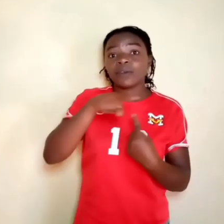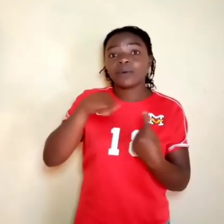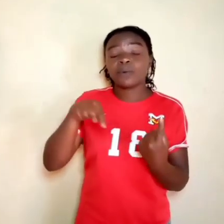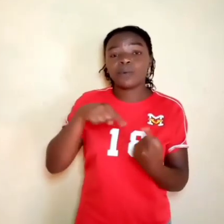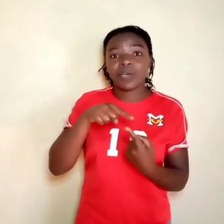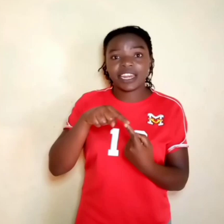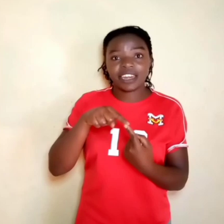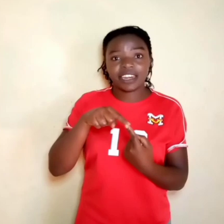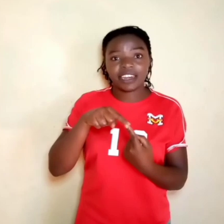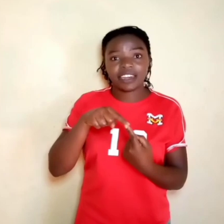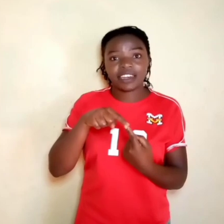When.